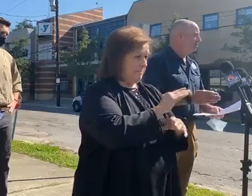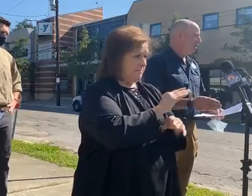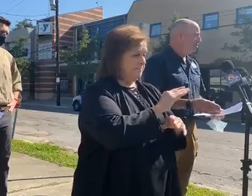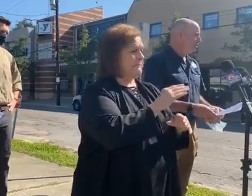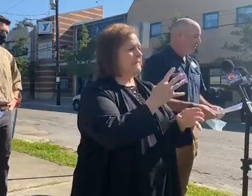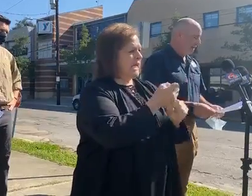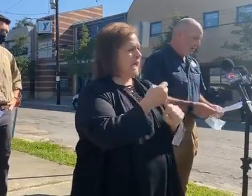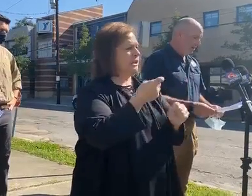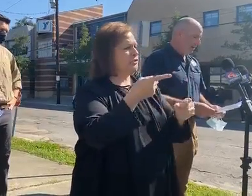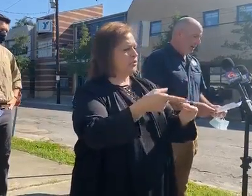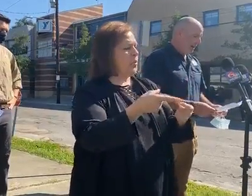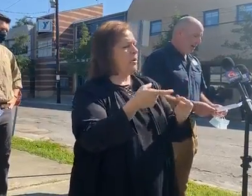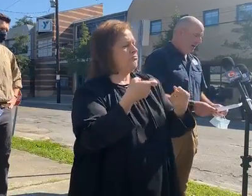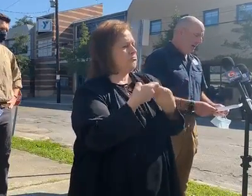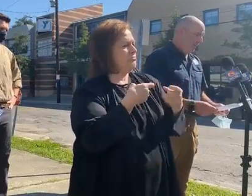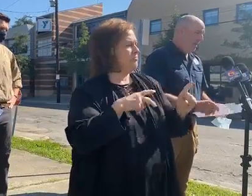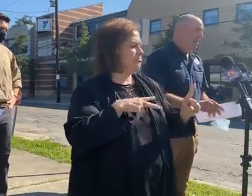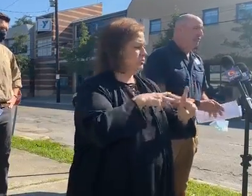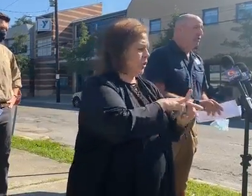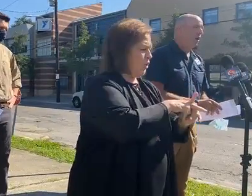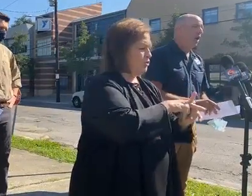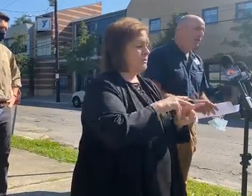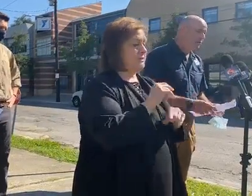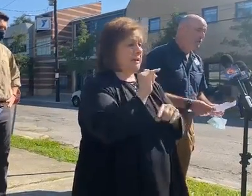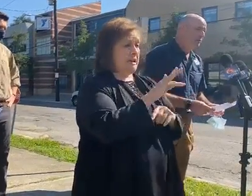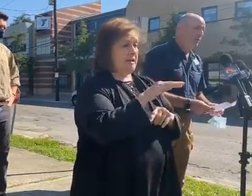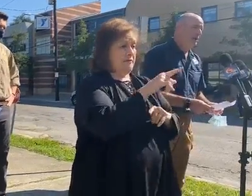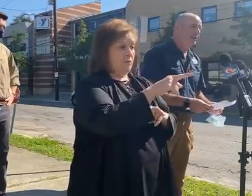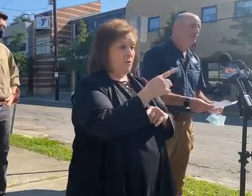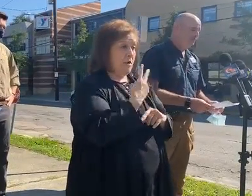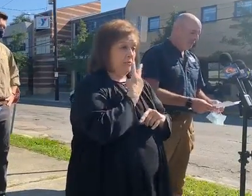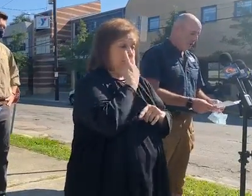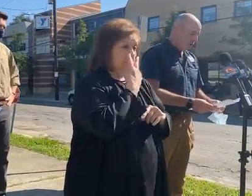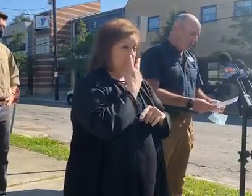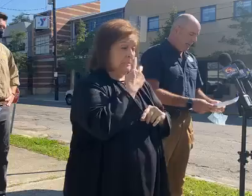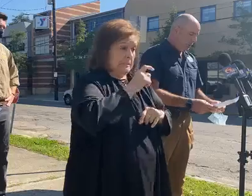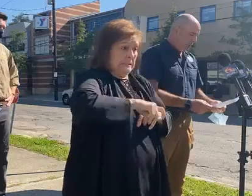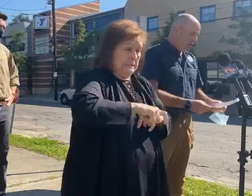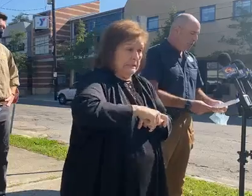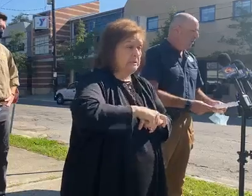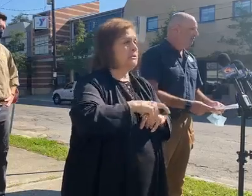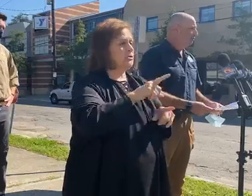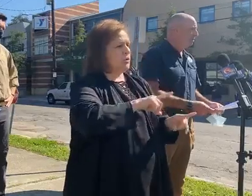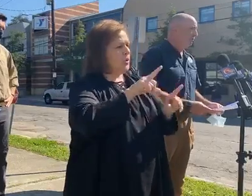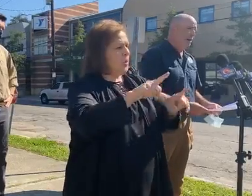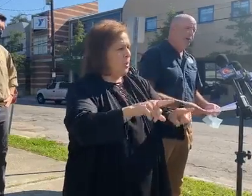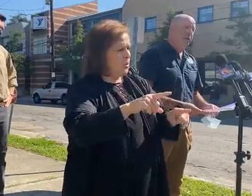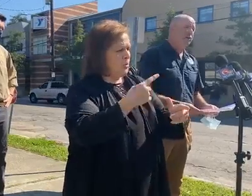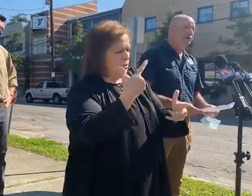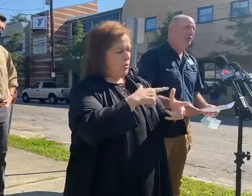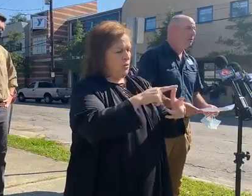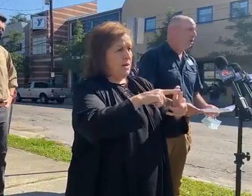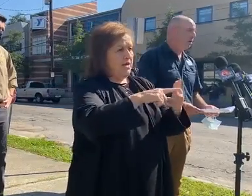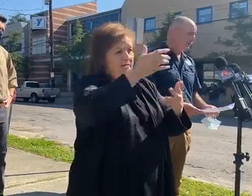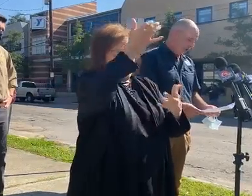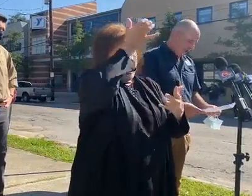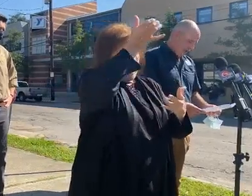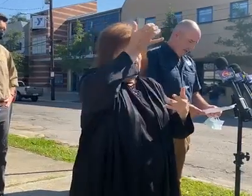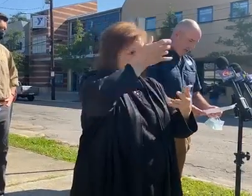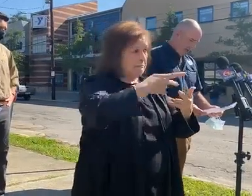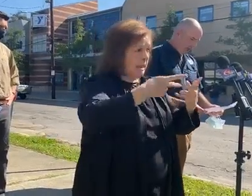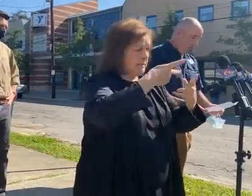device charged there. And then if you are oxygen dependent, you can go to one of 3 fire stations in New